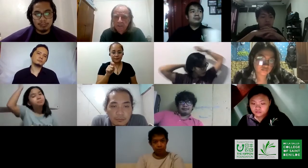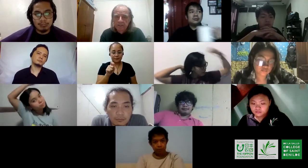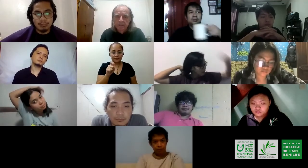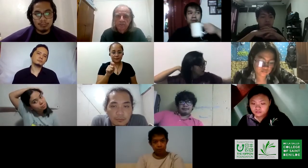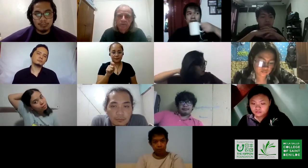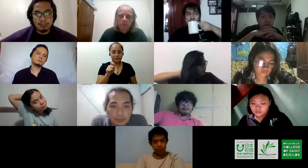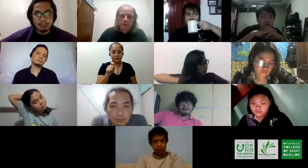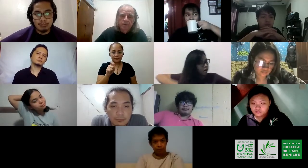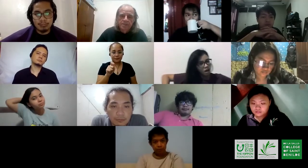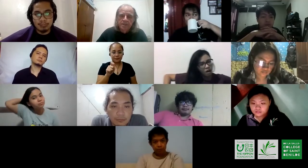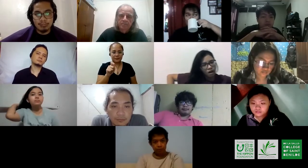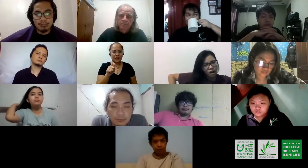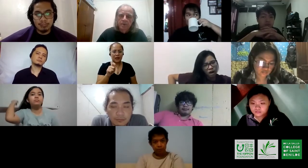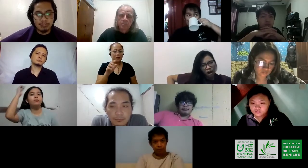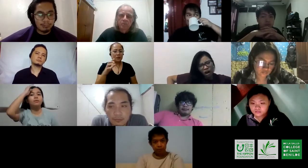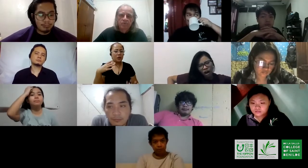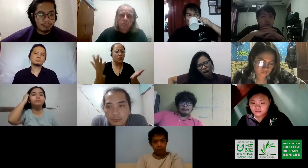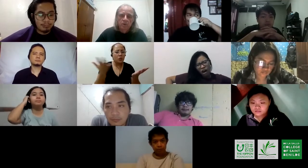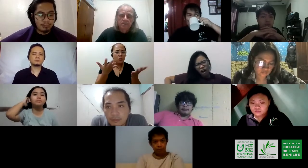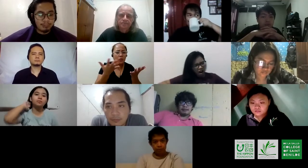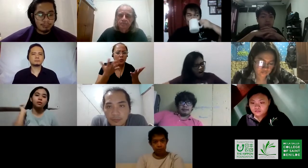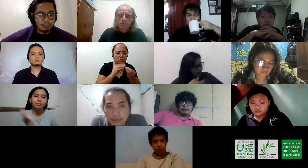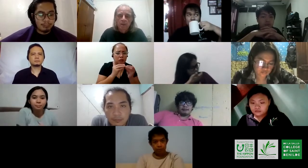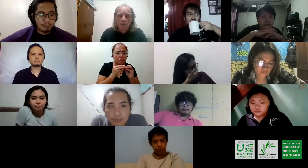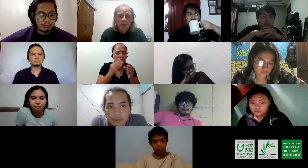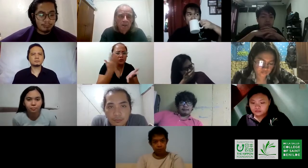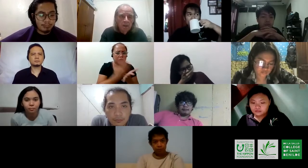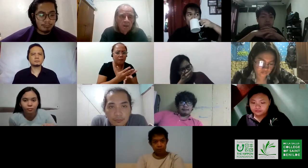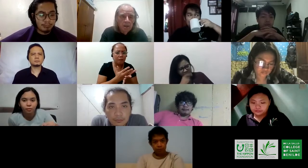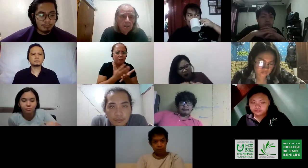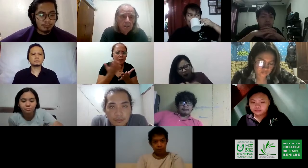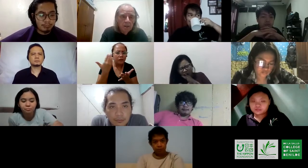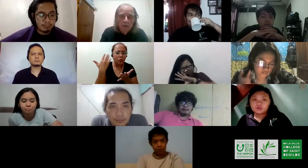okay, I think where did we stop before?